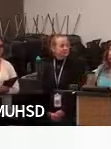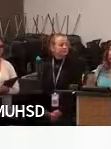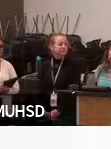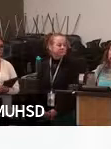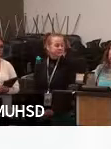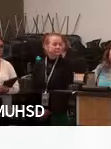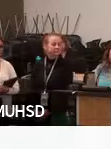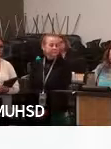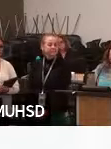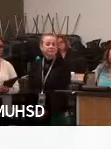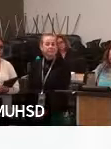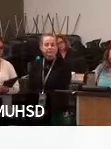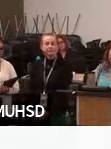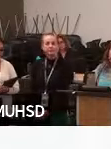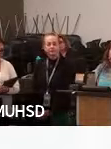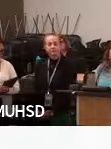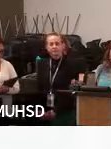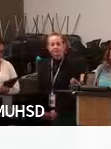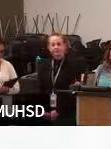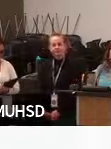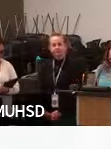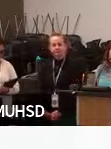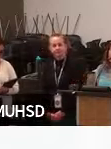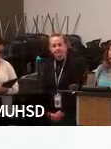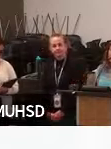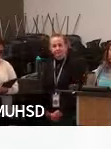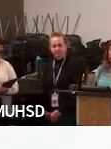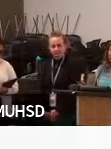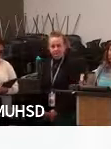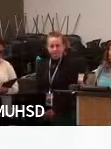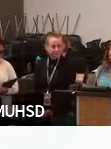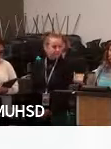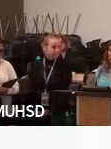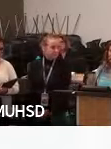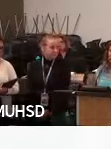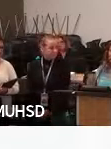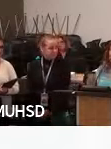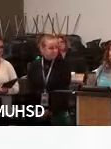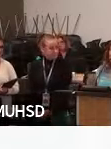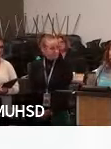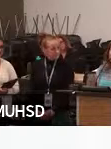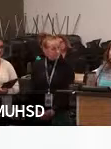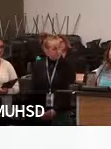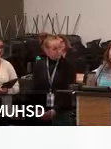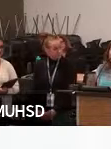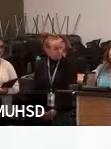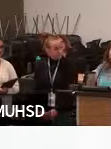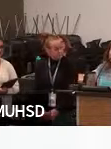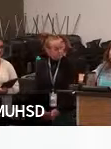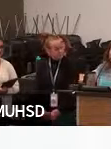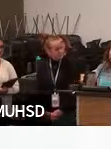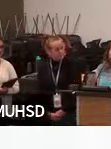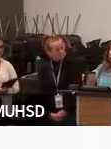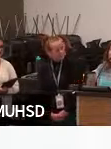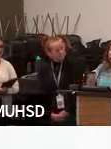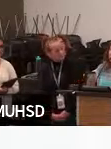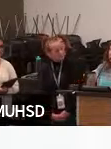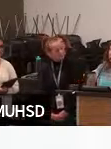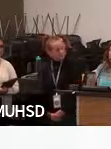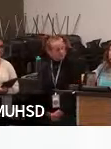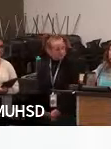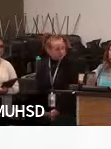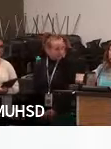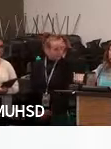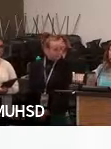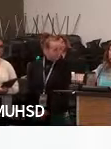unsafe, usually. And so I started that really the last 6 weeks of school and had